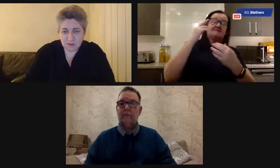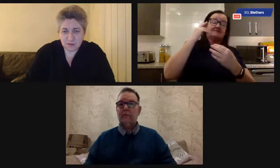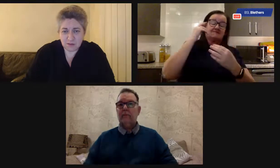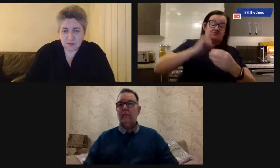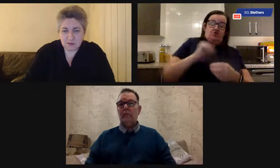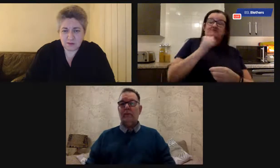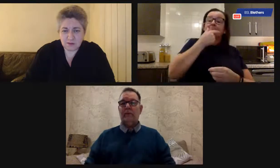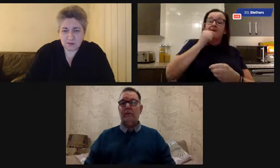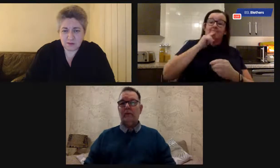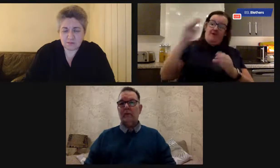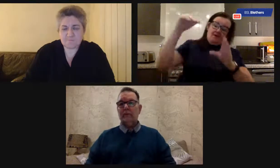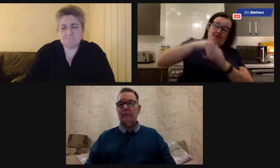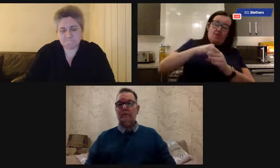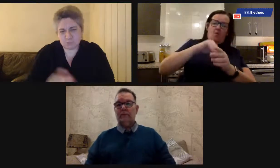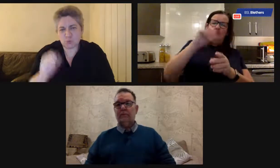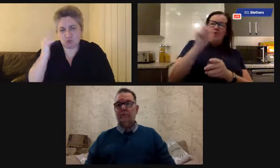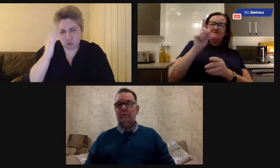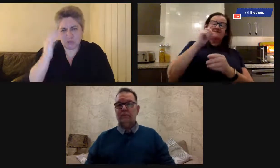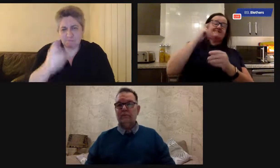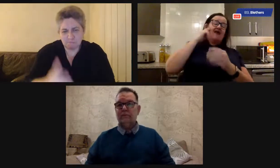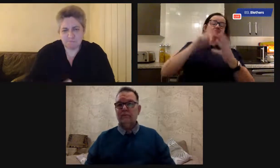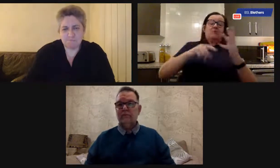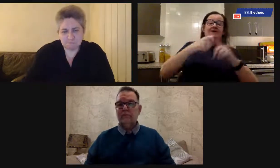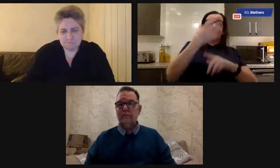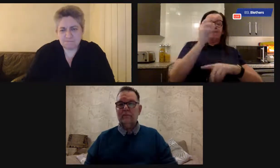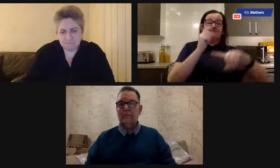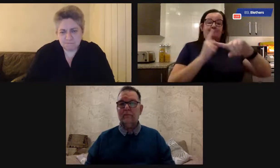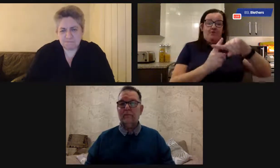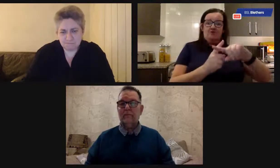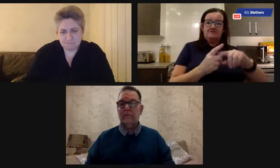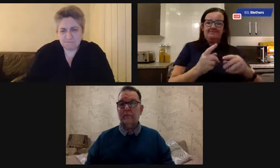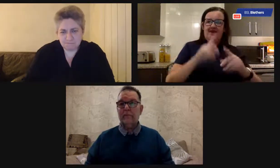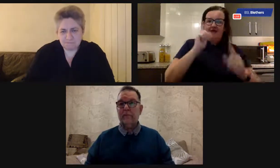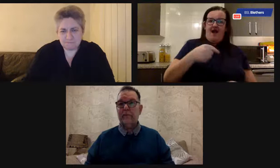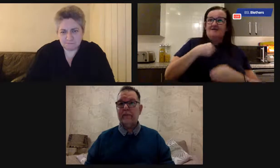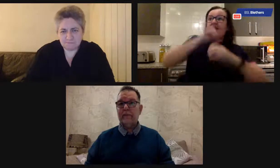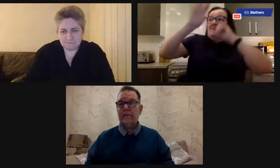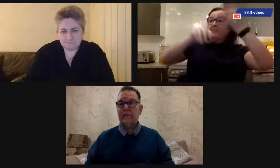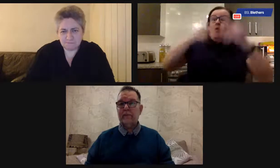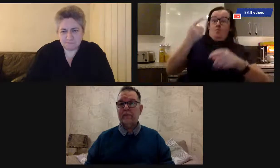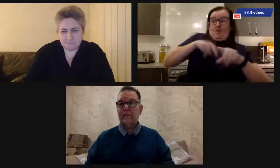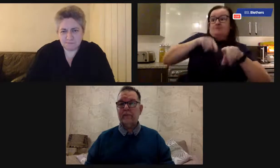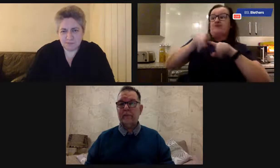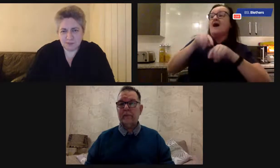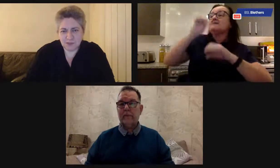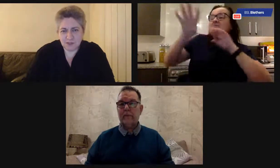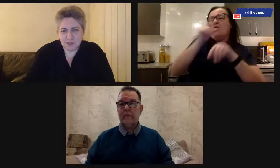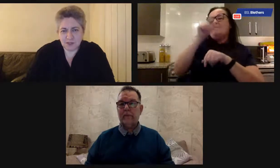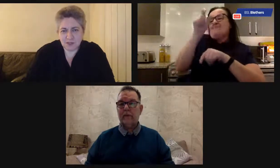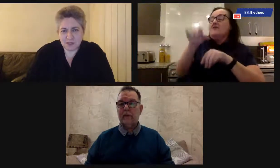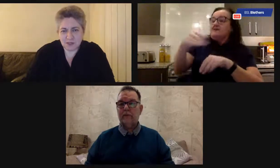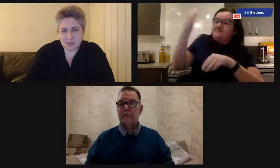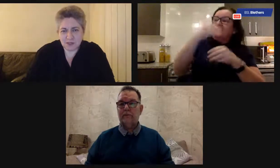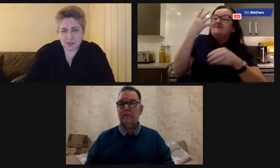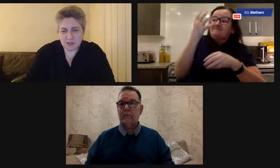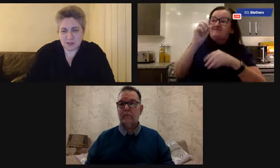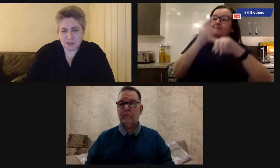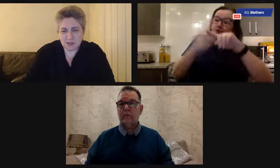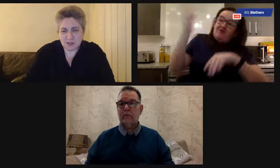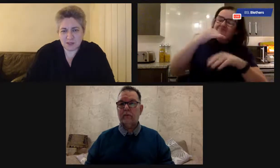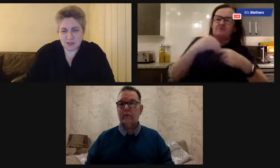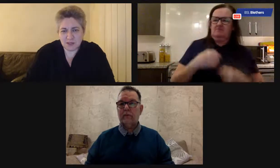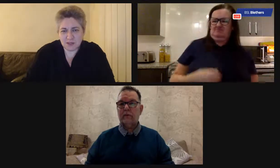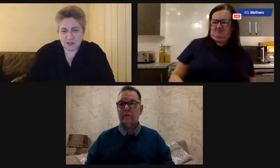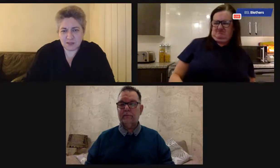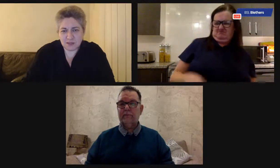what happens and what the plans are like. But if you want any specific information, you can always contact myself